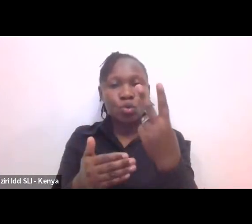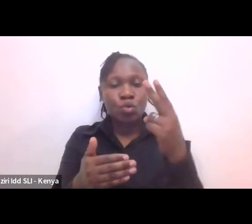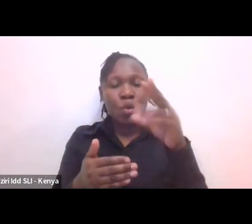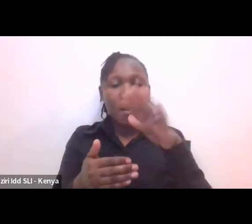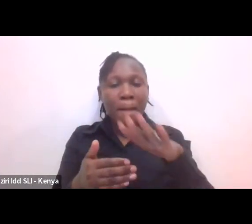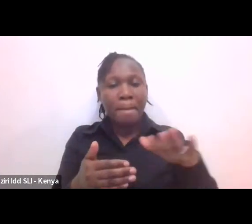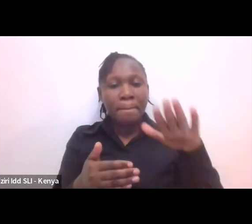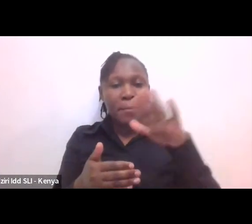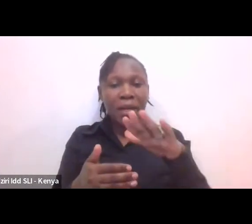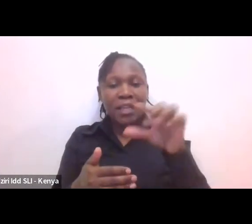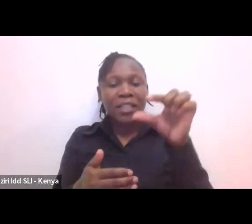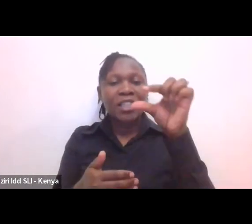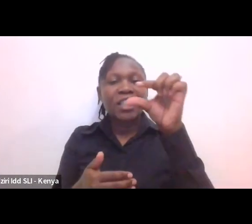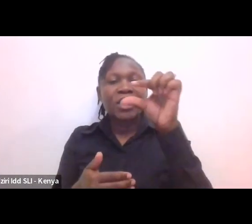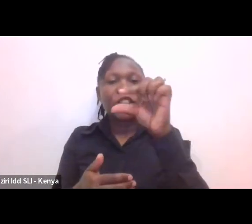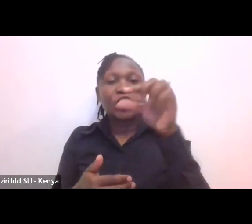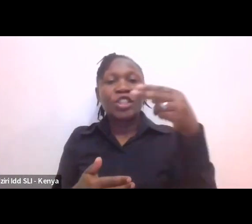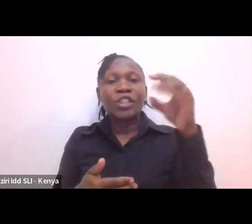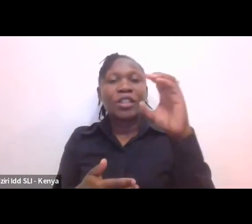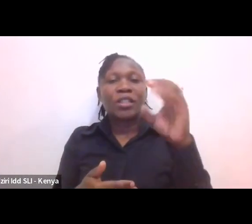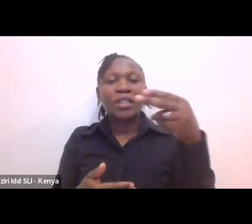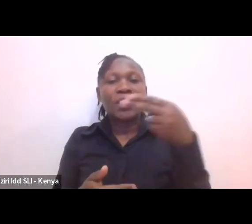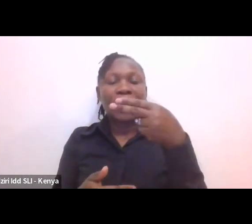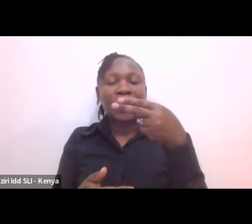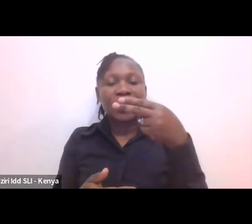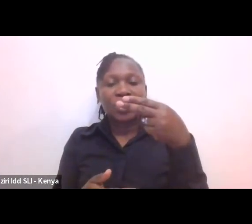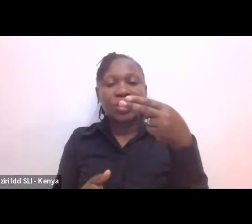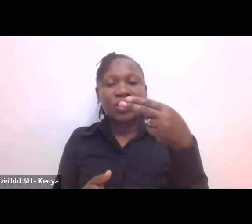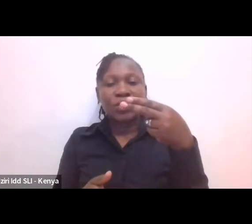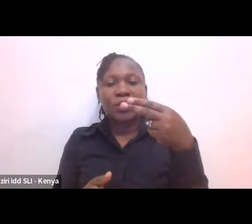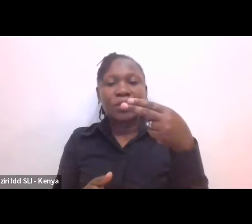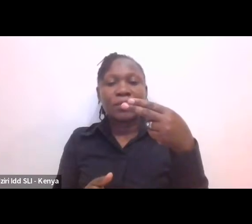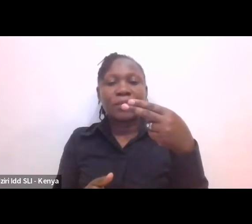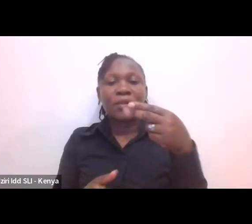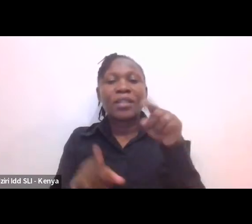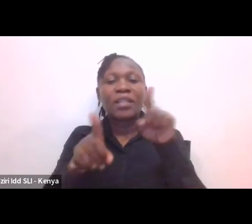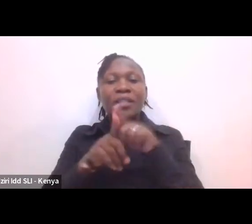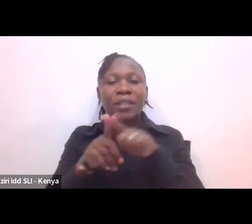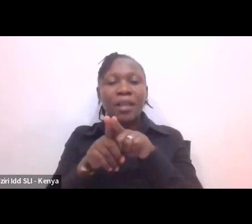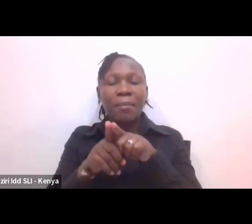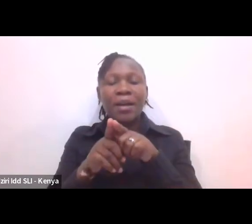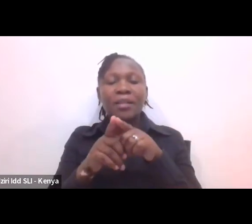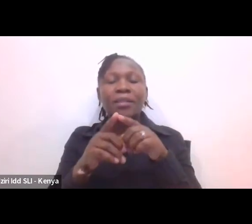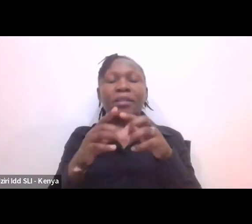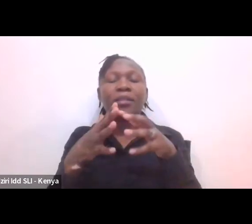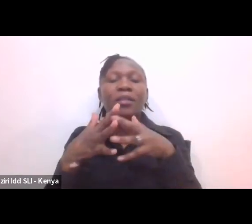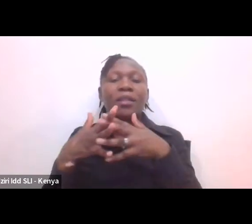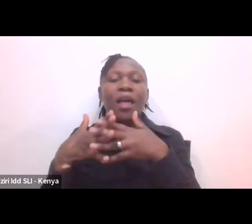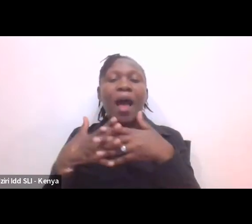GCHQ, that's the British version of the US National Security Agency,